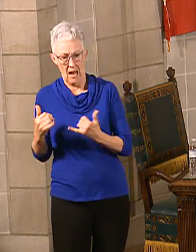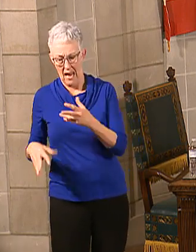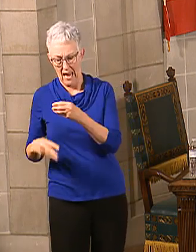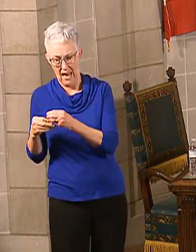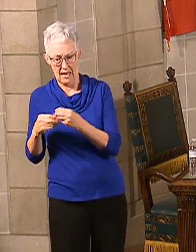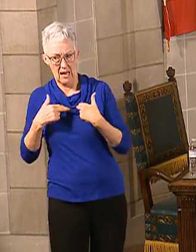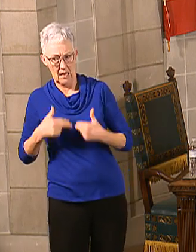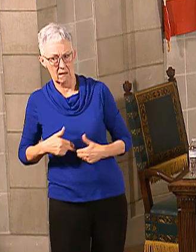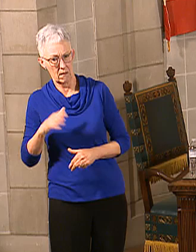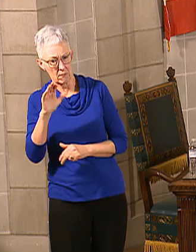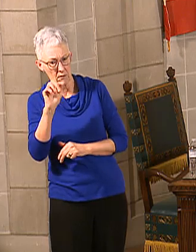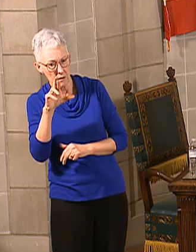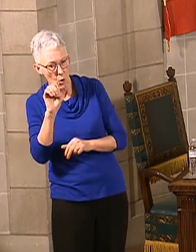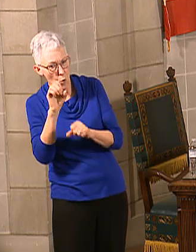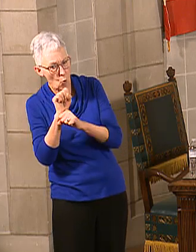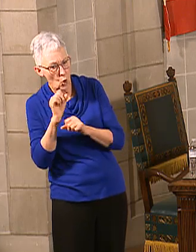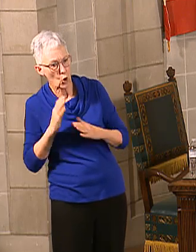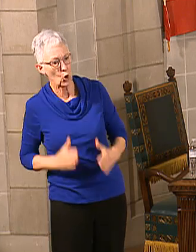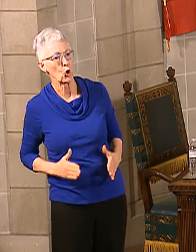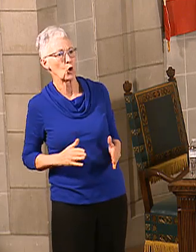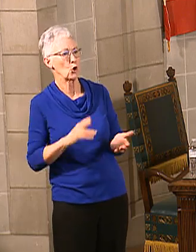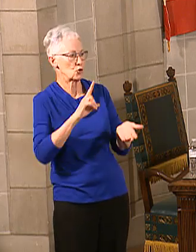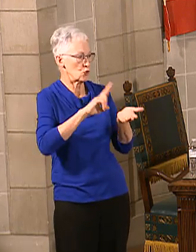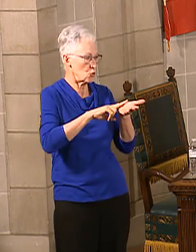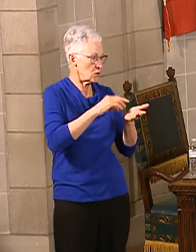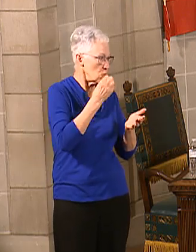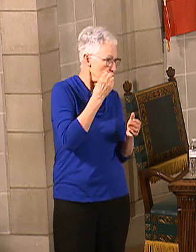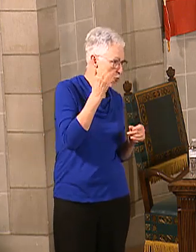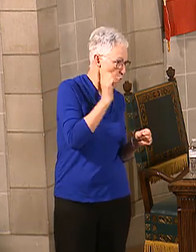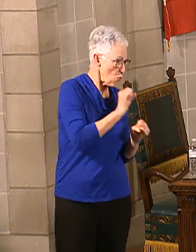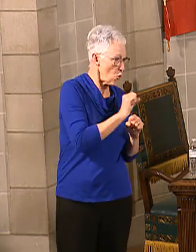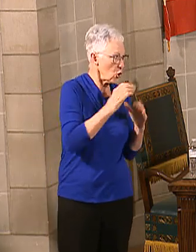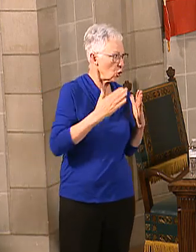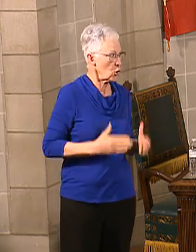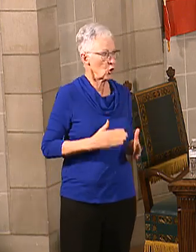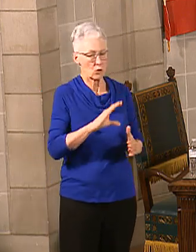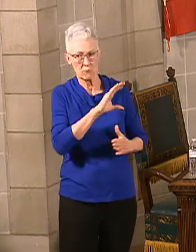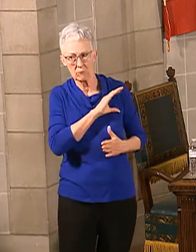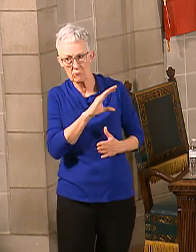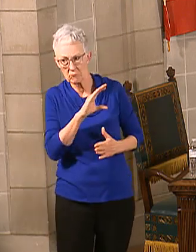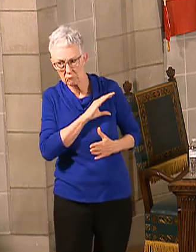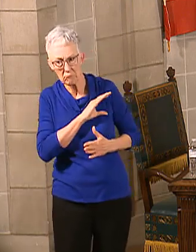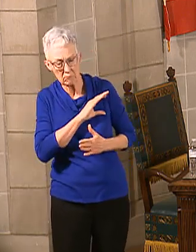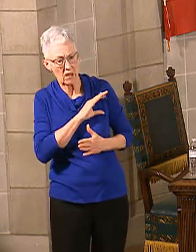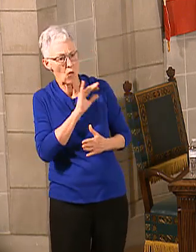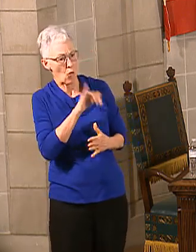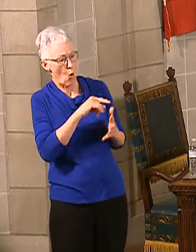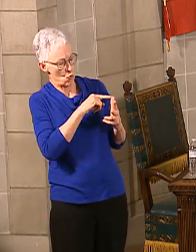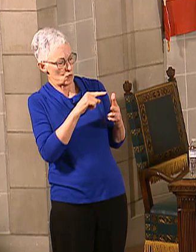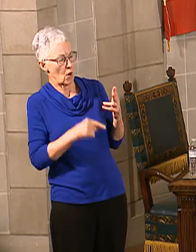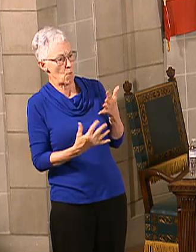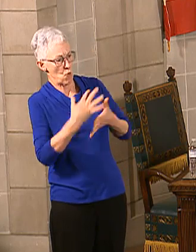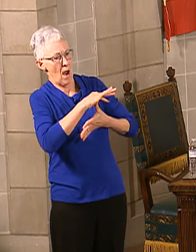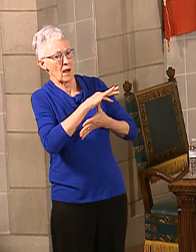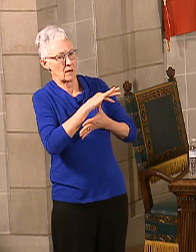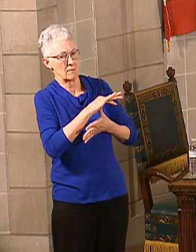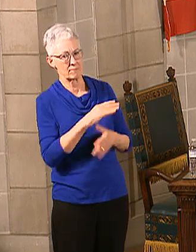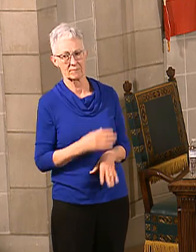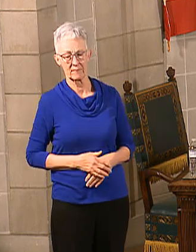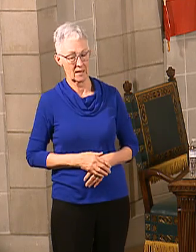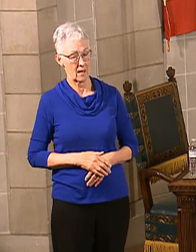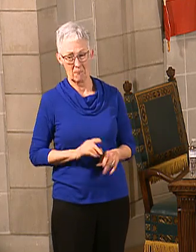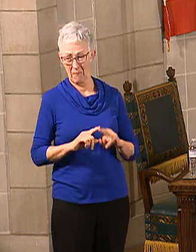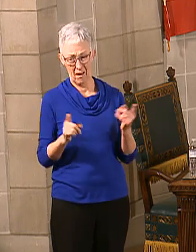folks in nursing homes, law enforcement, and so forth. So we, obviously, there's no governor who feels like they've got all the testing. I was just on a call with the National